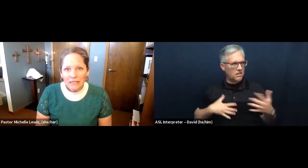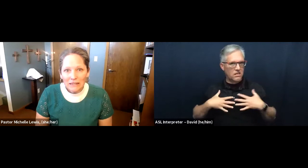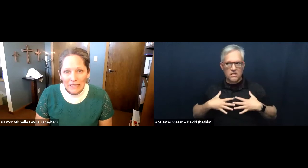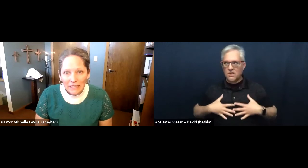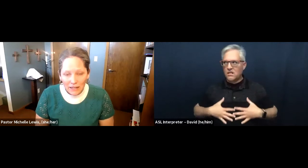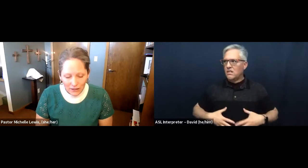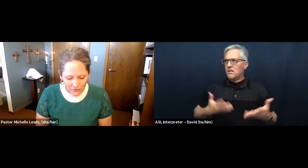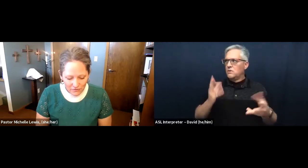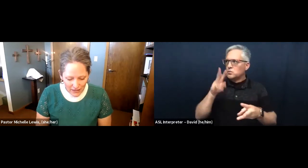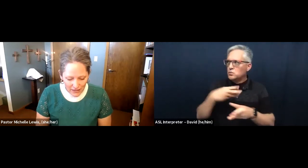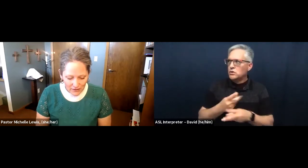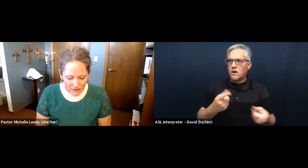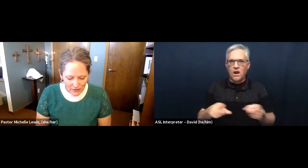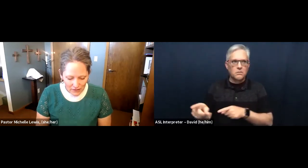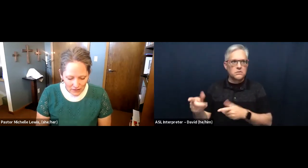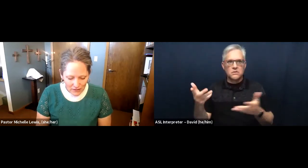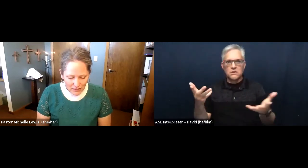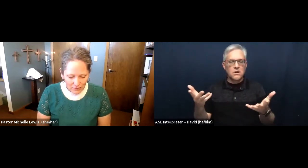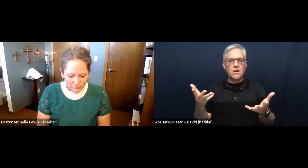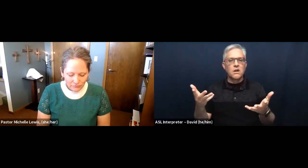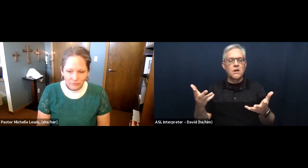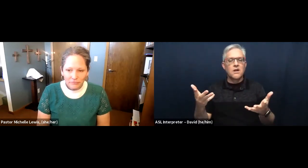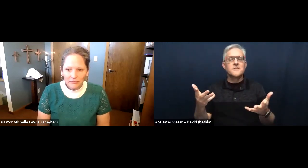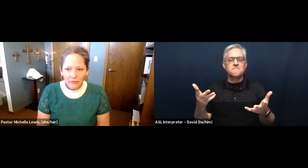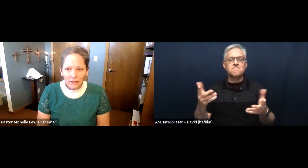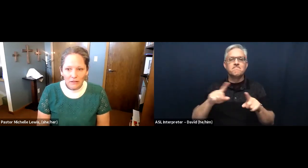we can lean on our faith,